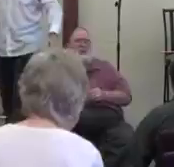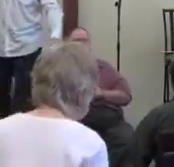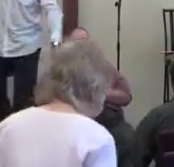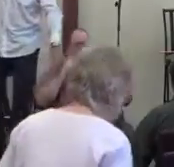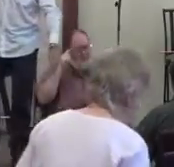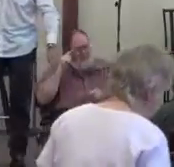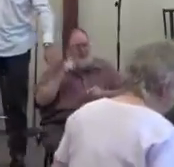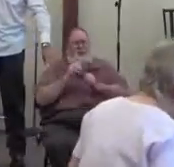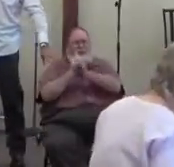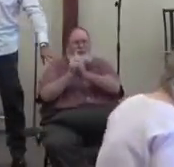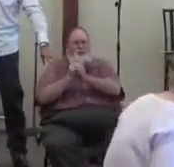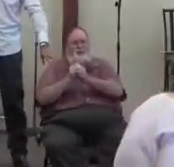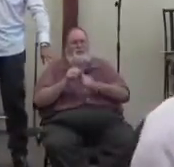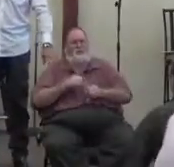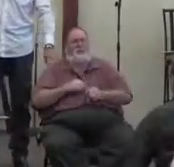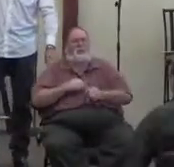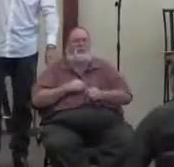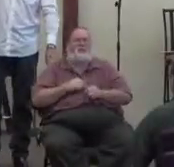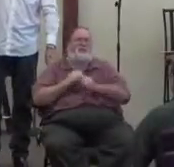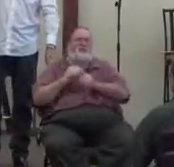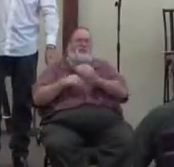on, instead of worshiping, I was thinking,